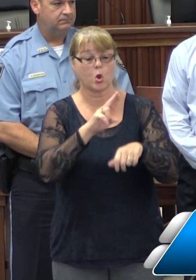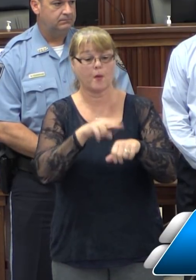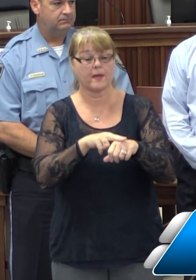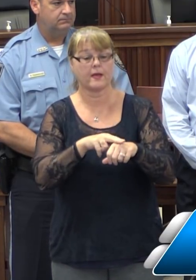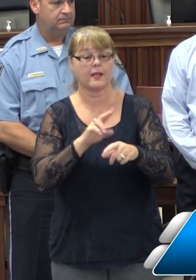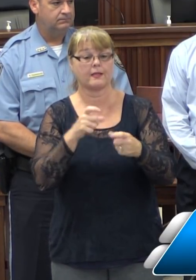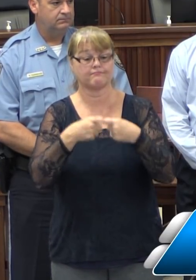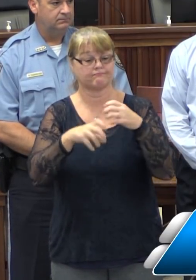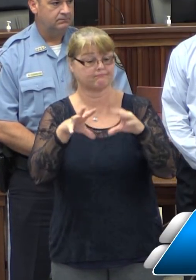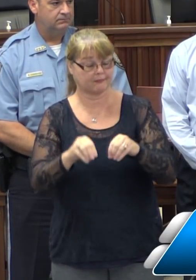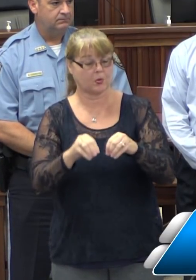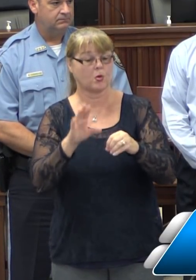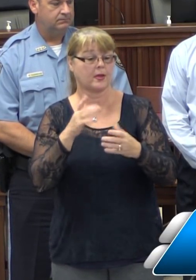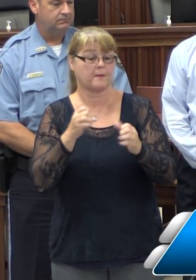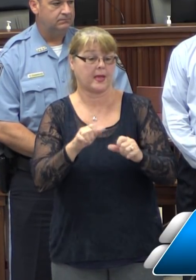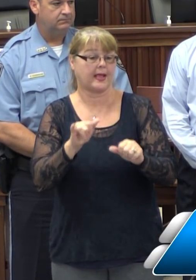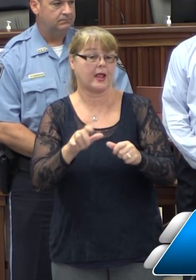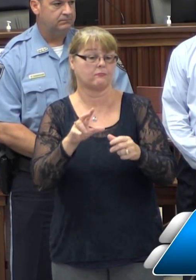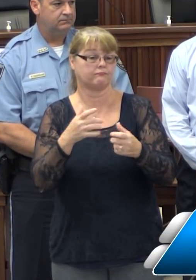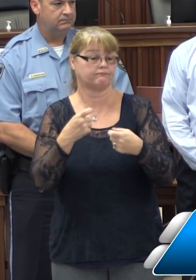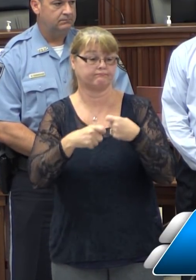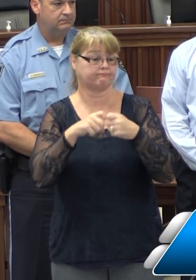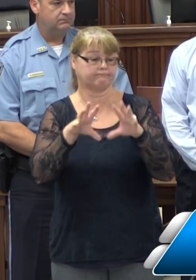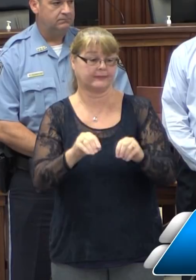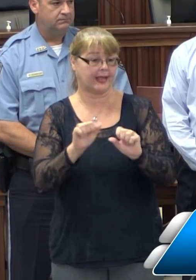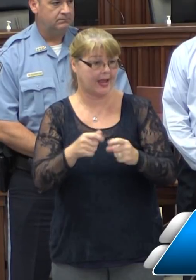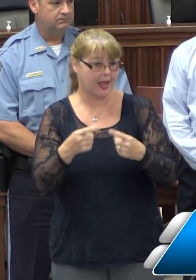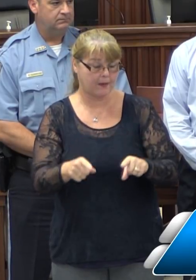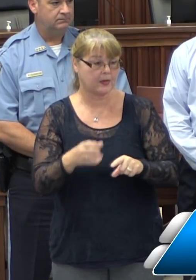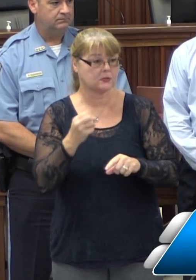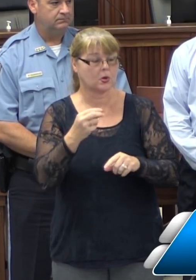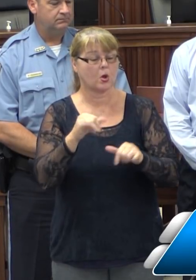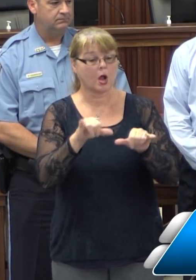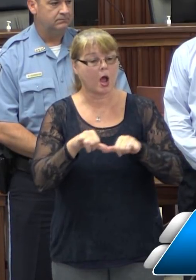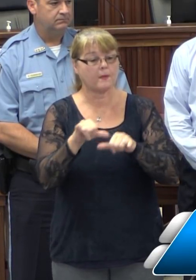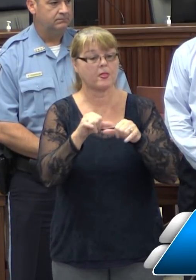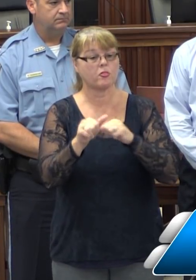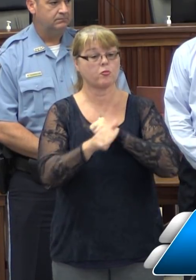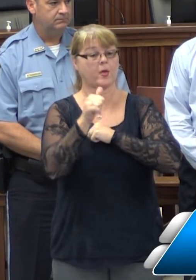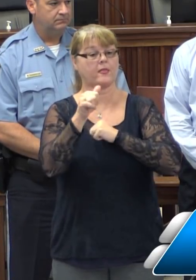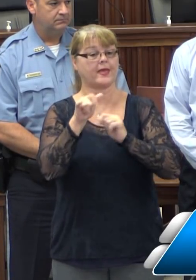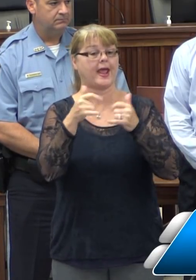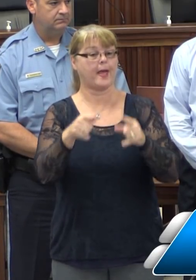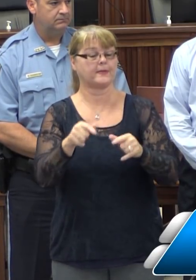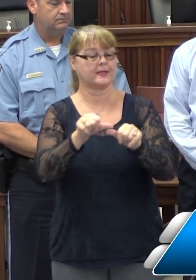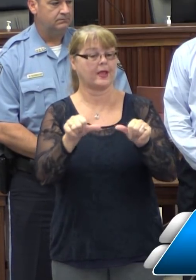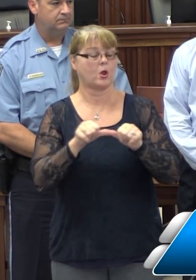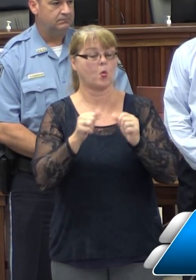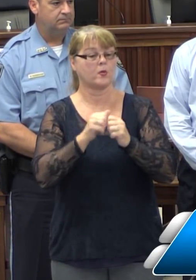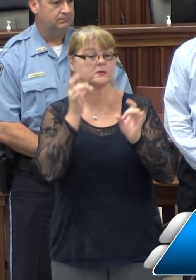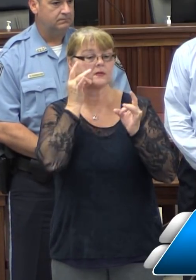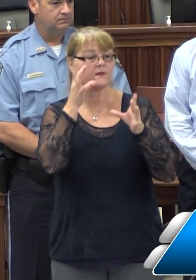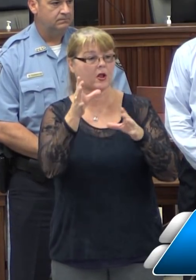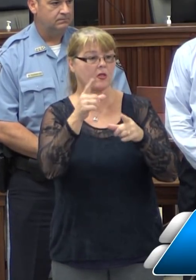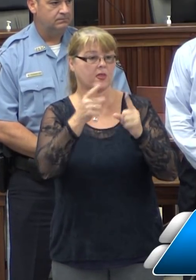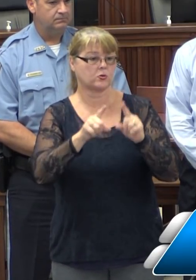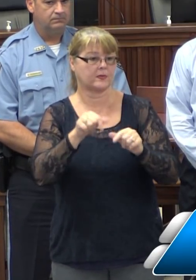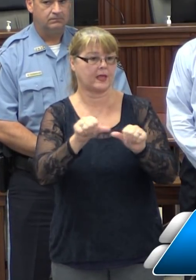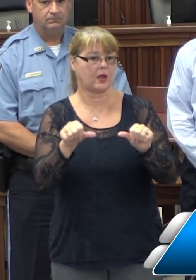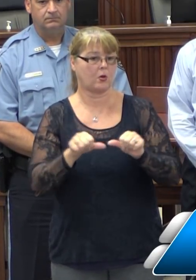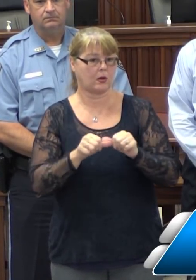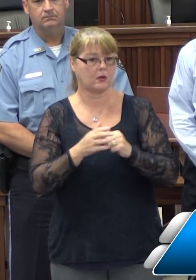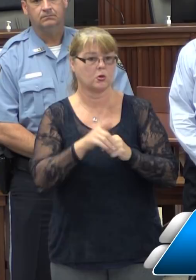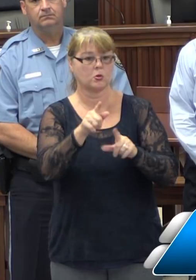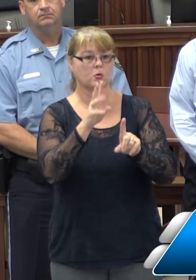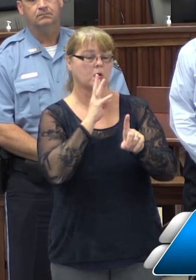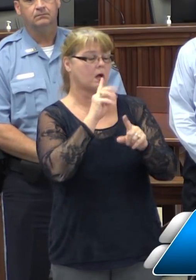lose power could potentially lose power. So we're looking at just the common threats that come along with a severe thunderstorm to our area. You